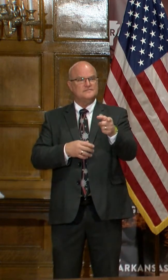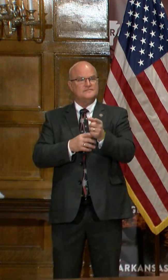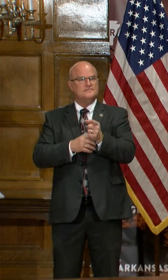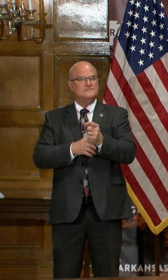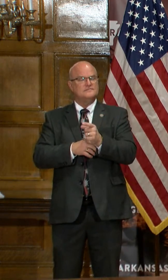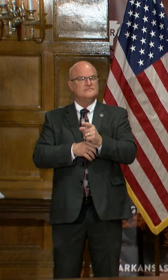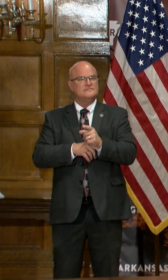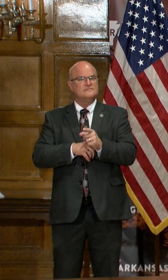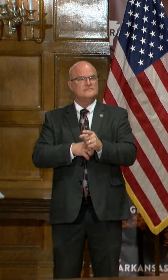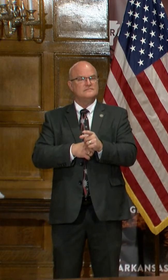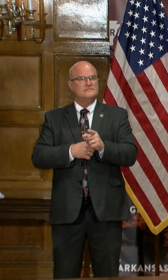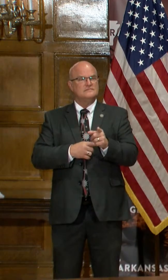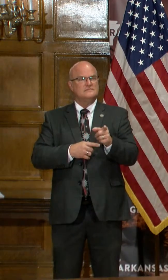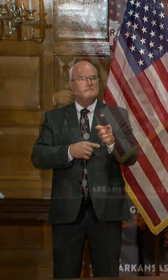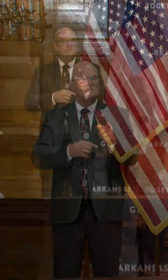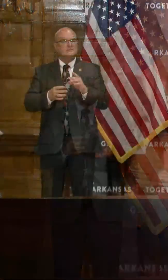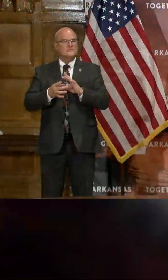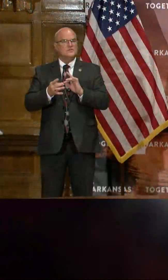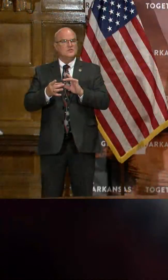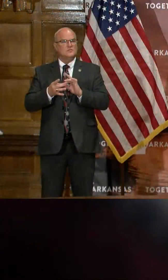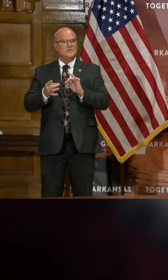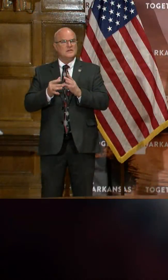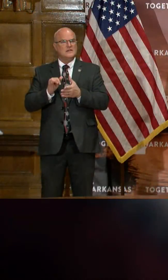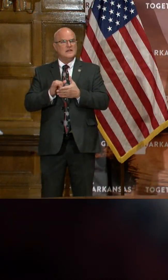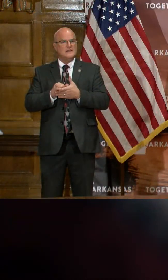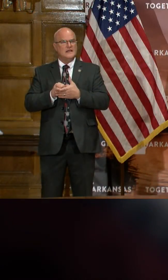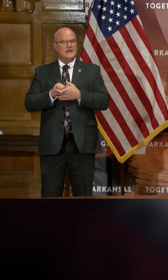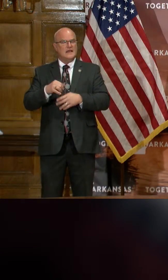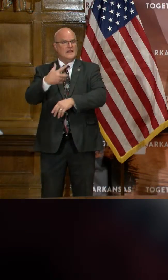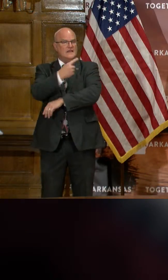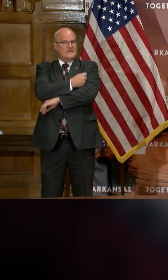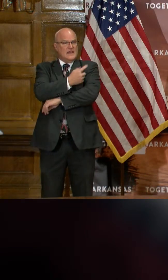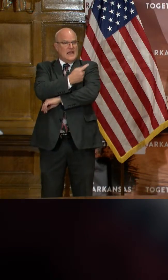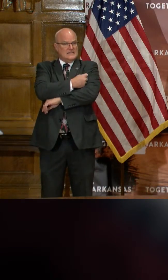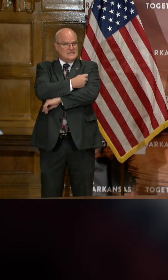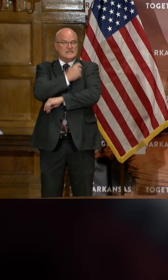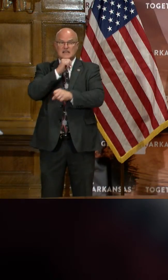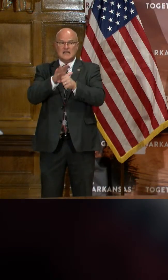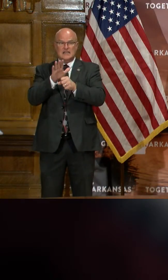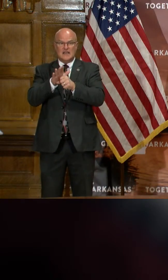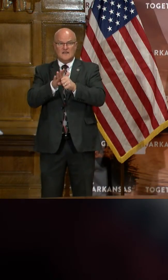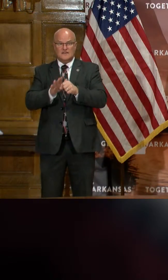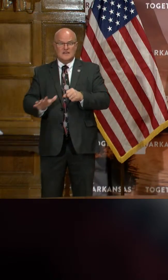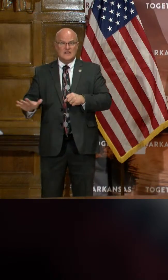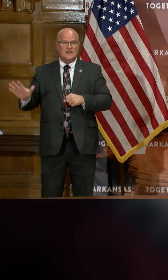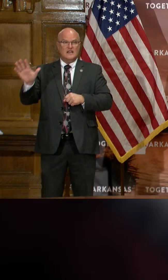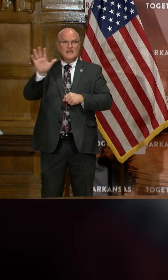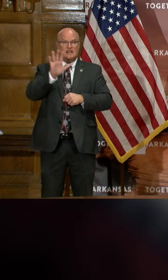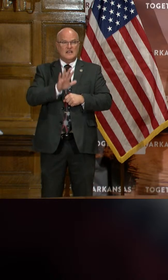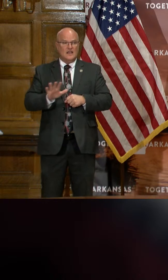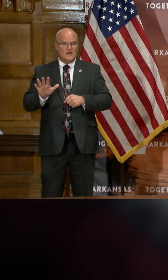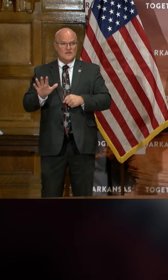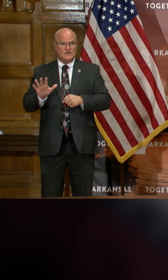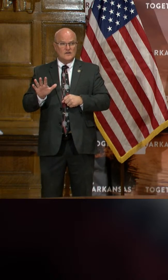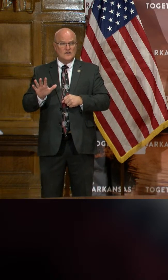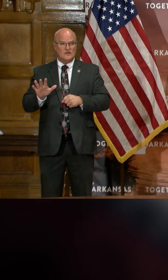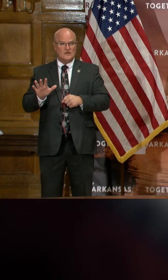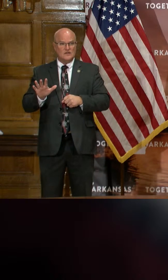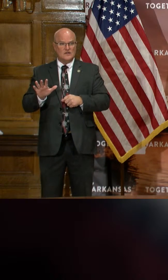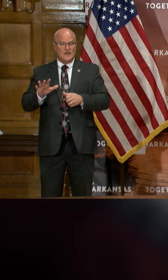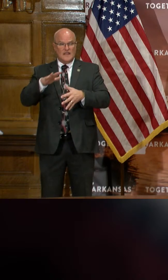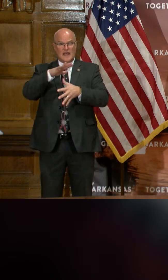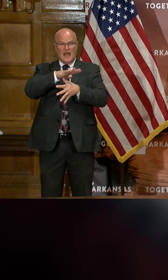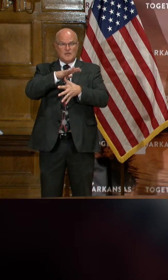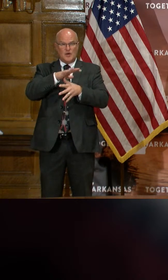Since you mentioned the supply of the vaccine is not going to be enough to cover the high priority